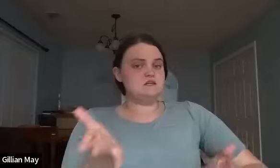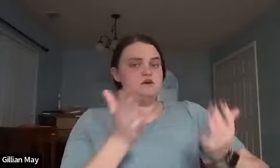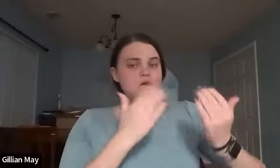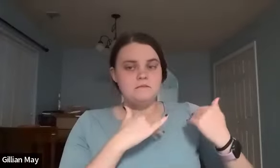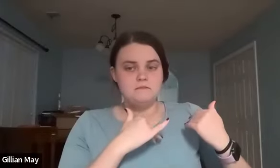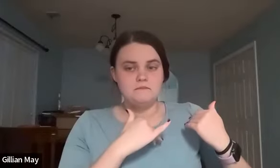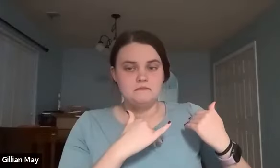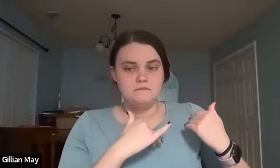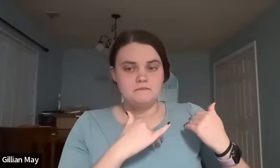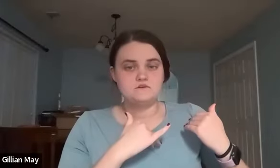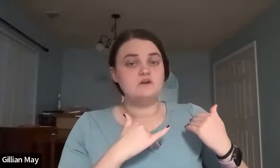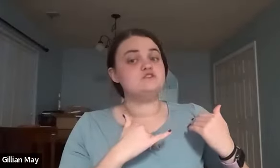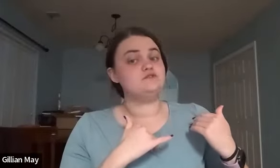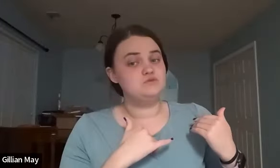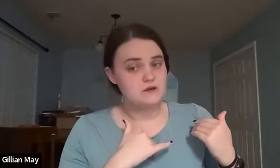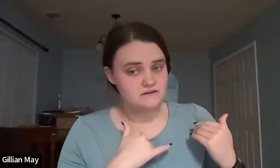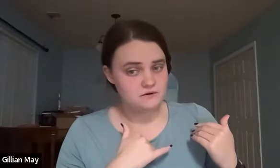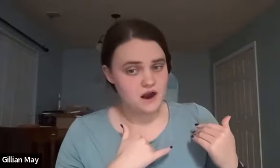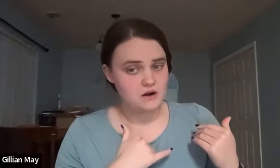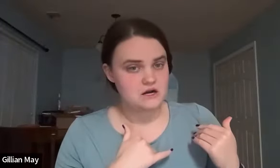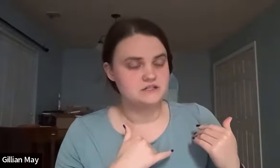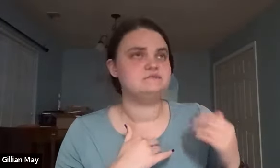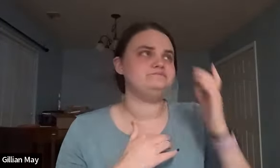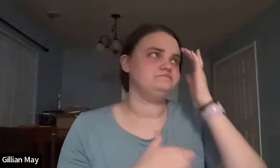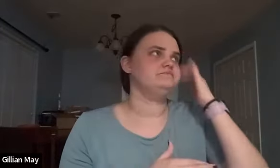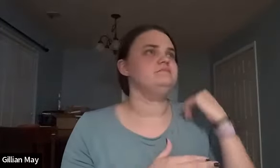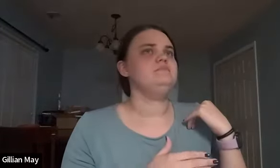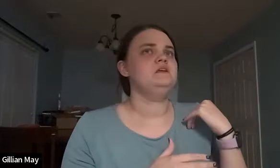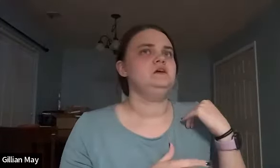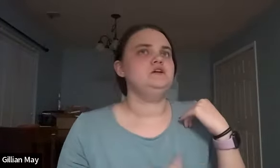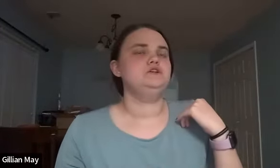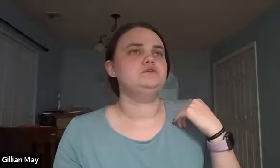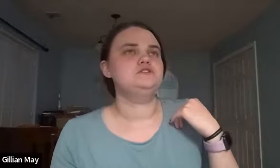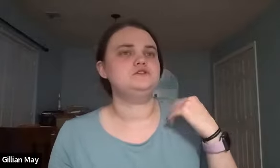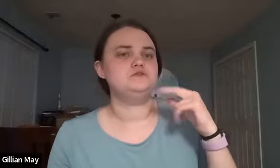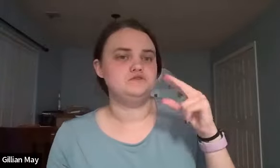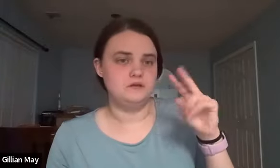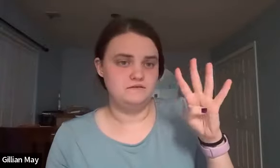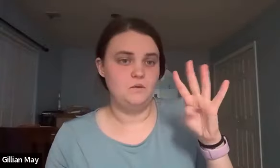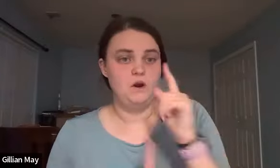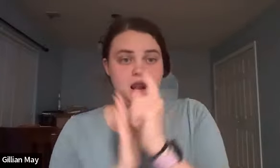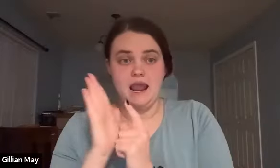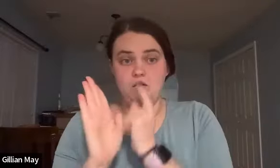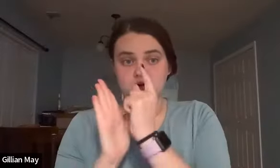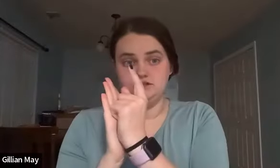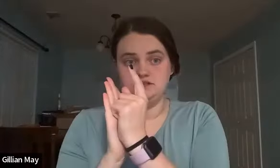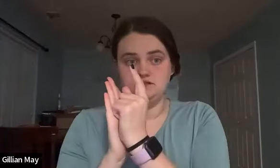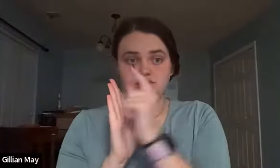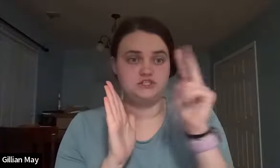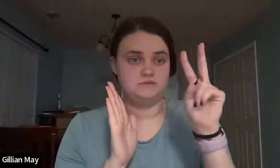go. So for 24 hours, you could do 24 hours, is you just make